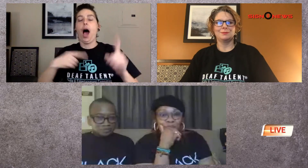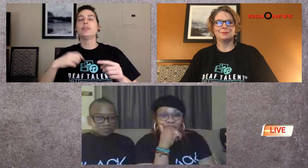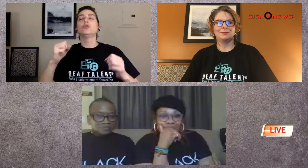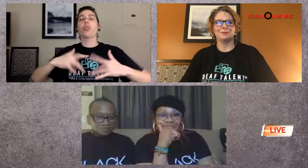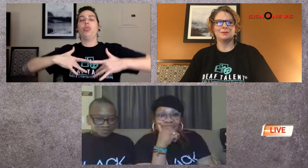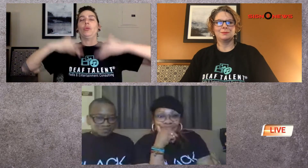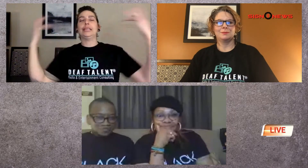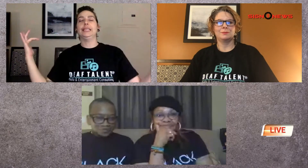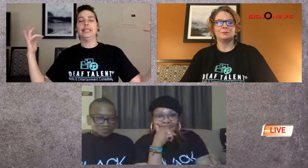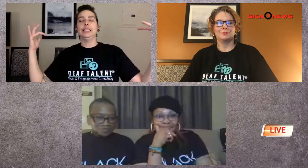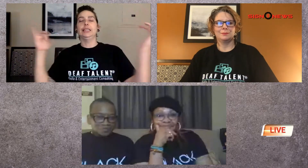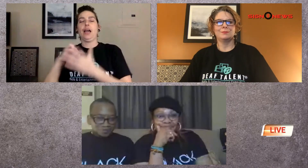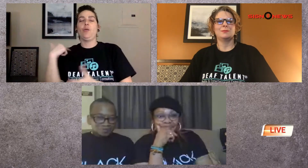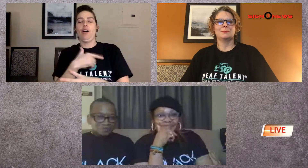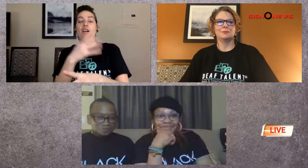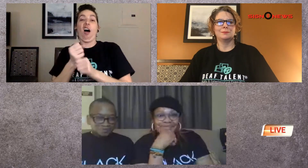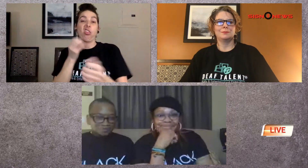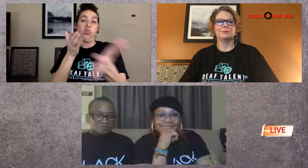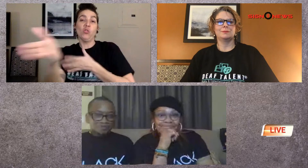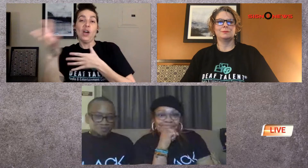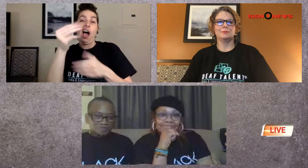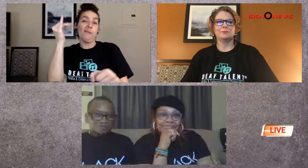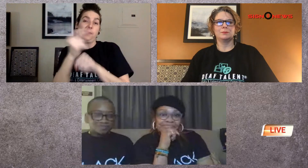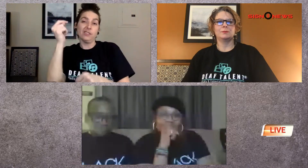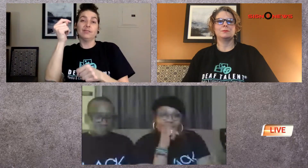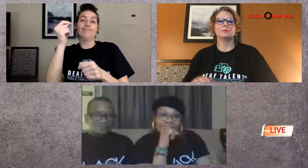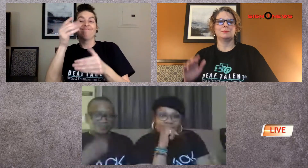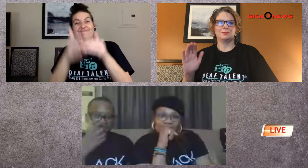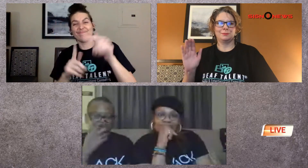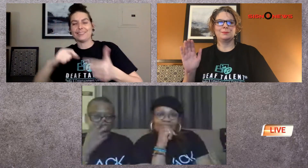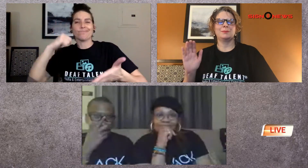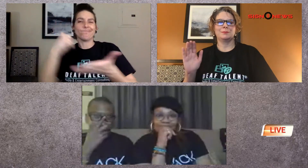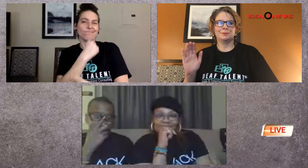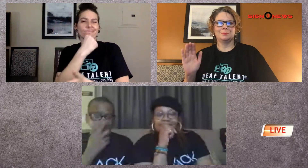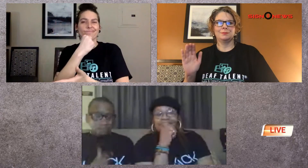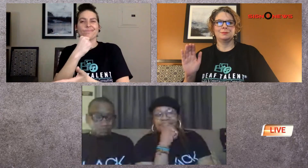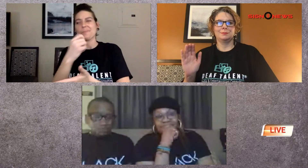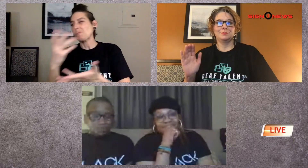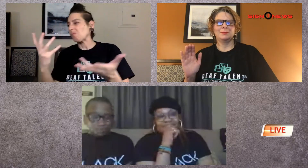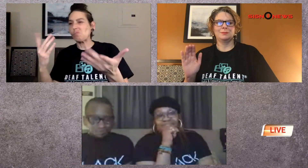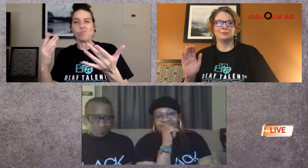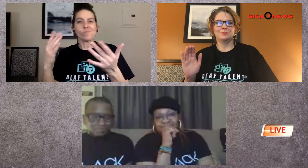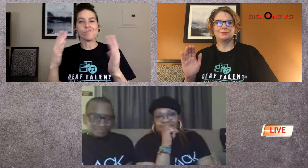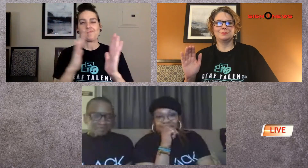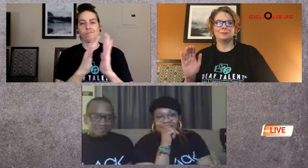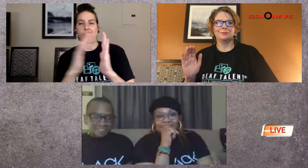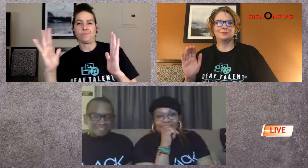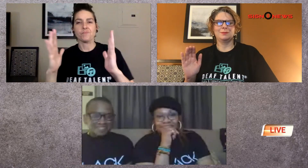it was on the spectrum, if you will, but I was so thrilled that we got through it.